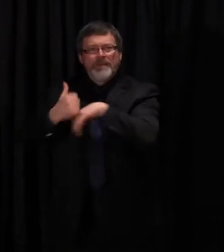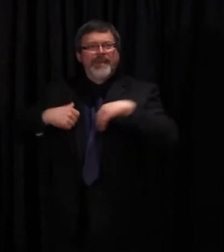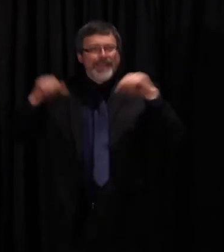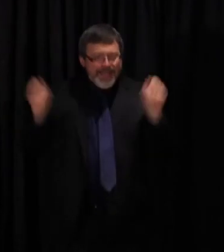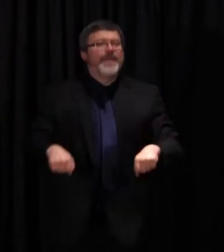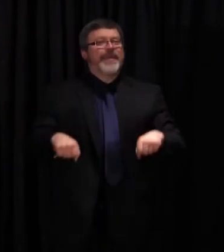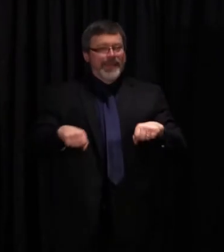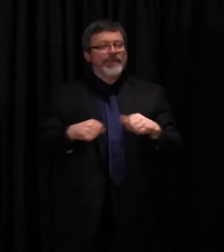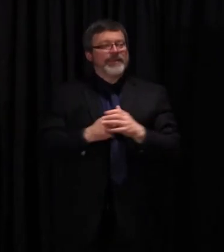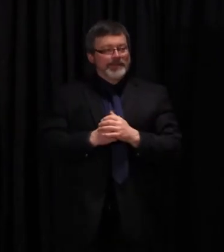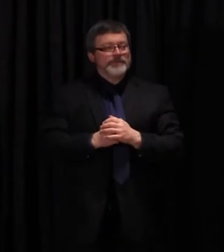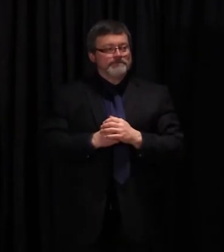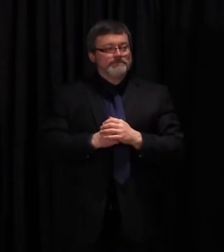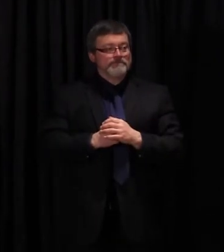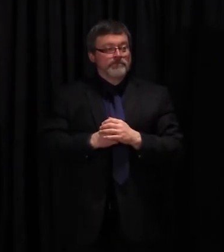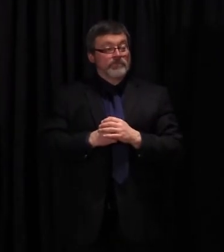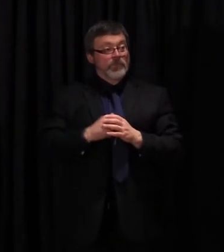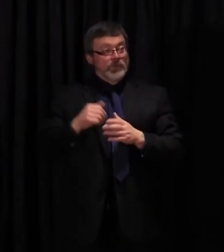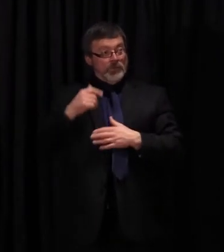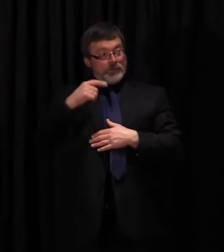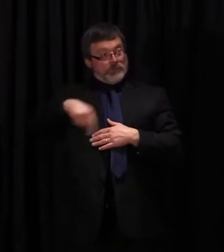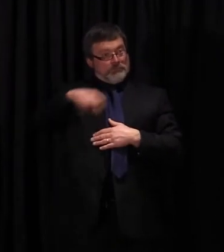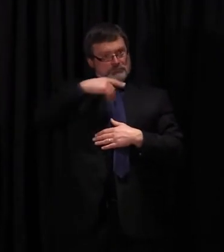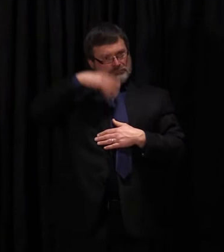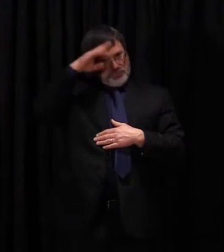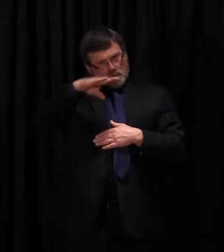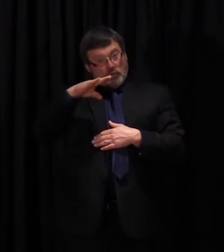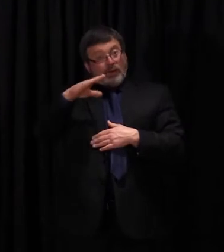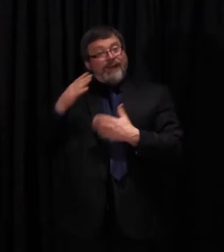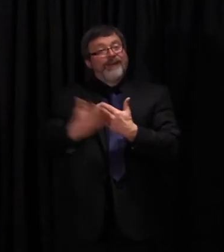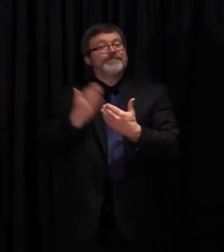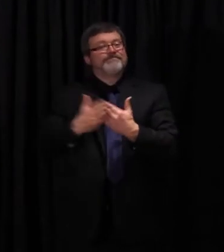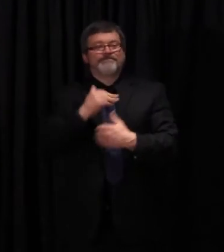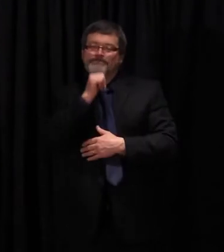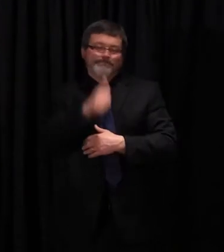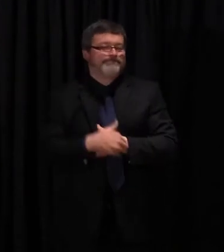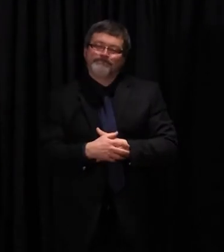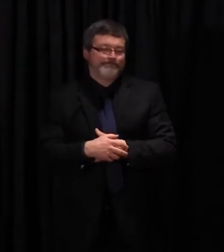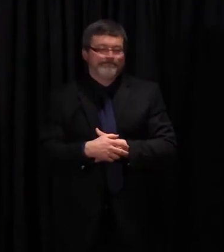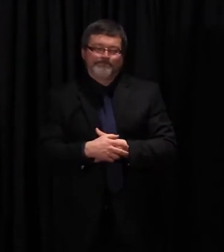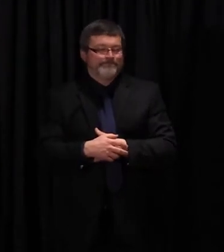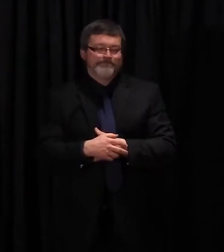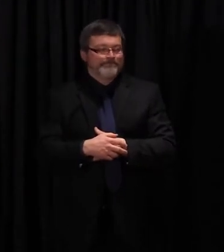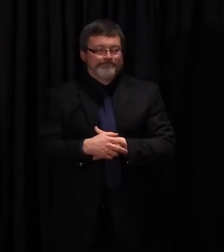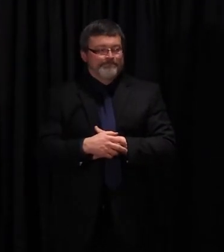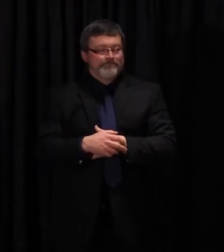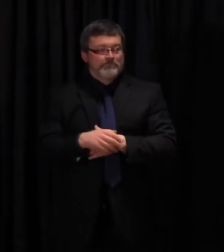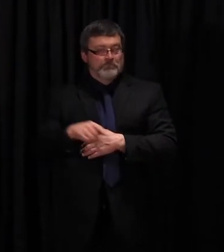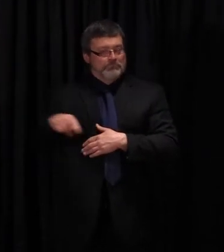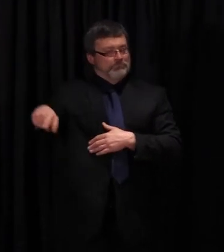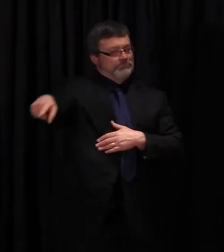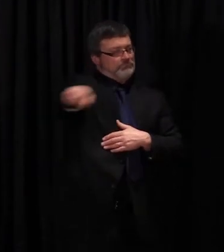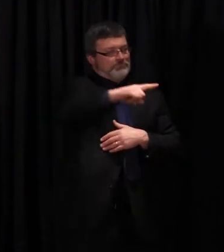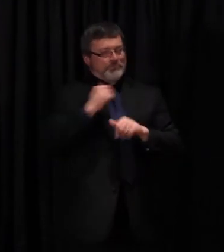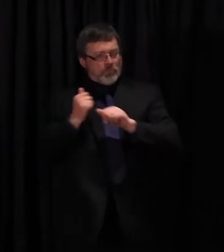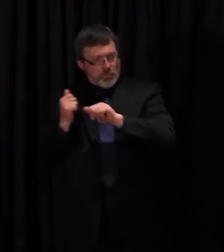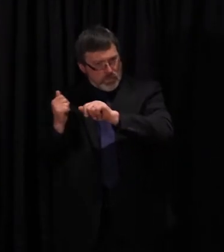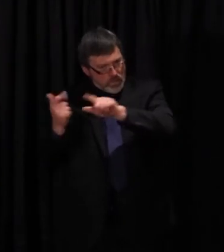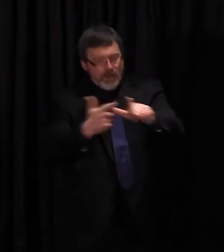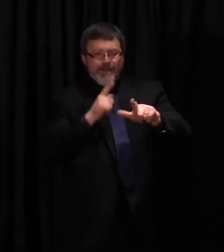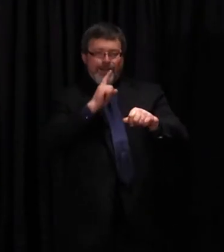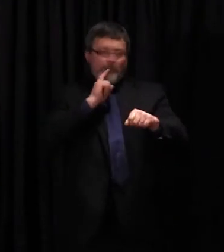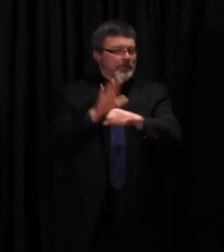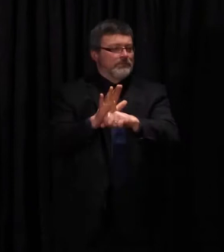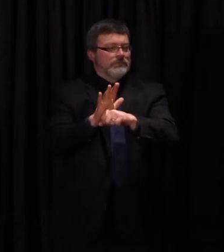Now, we know this won't be easy. It's going to take all of us committing to this goal and pulling in the